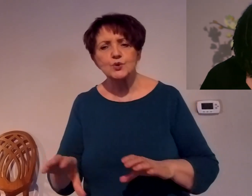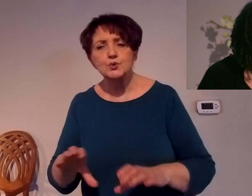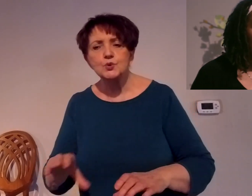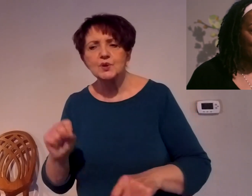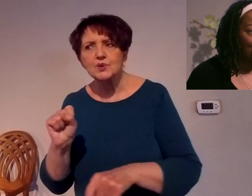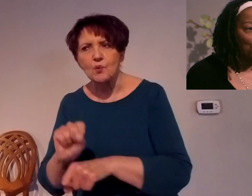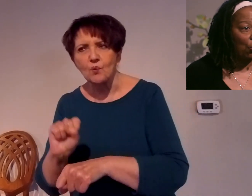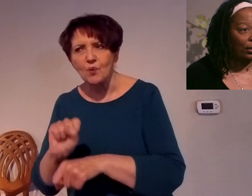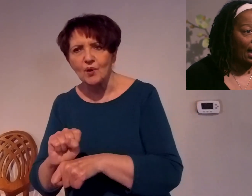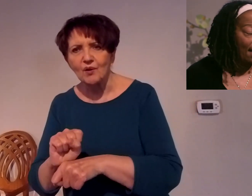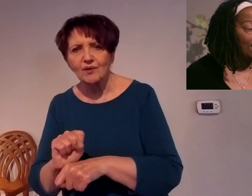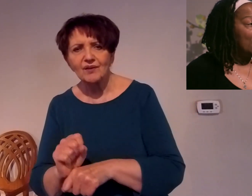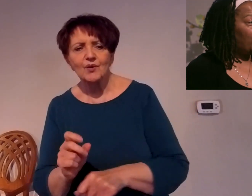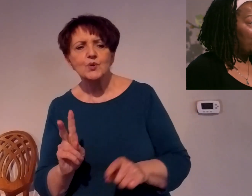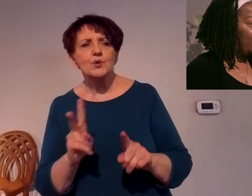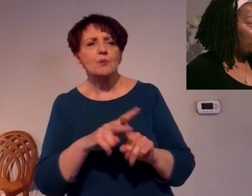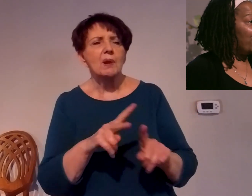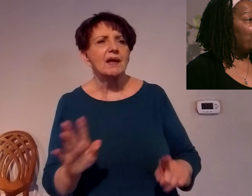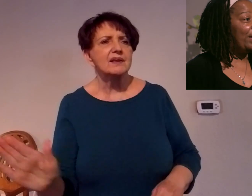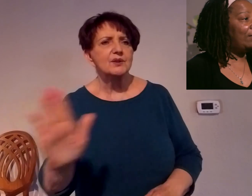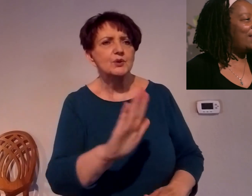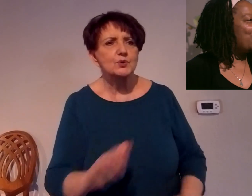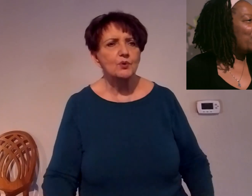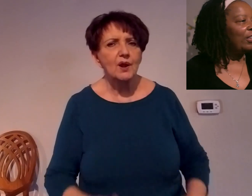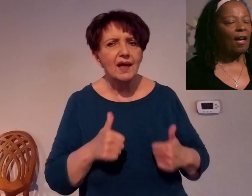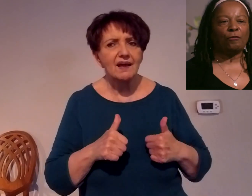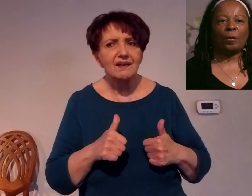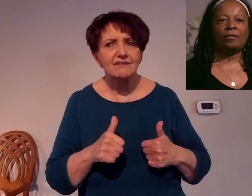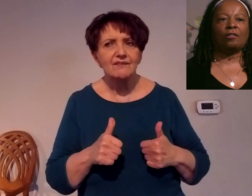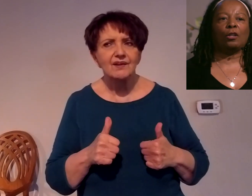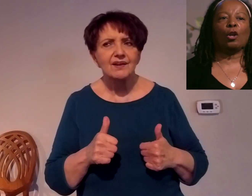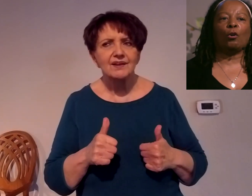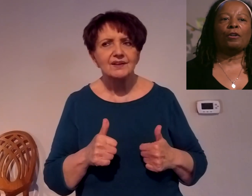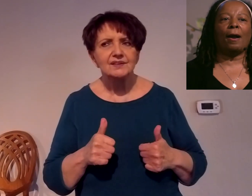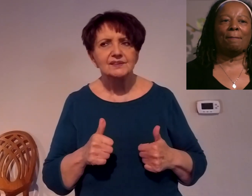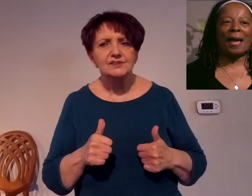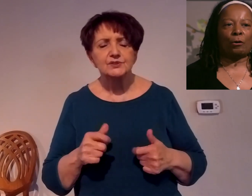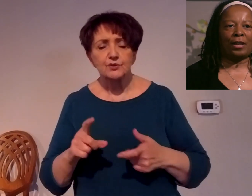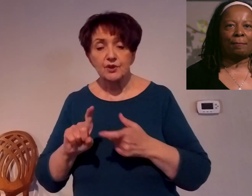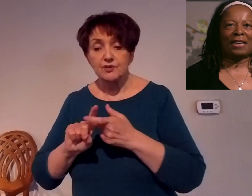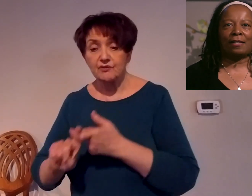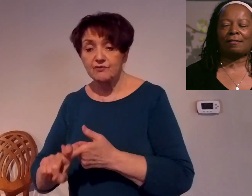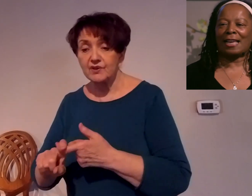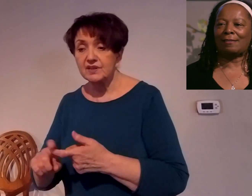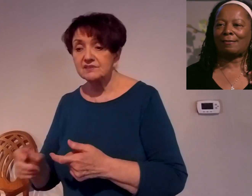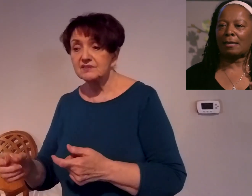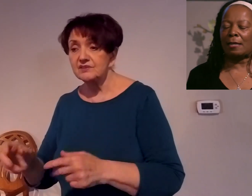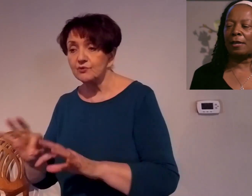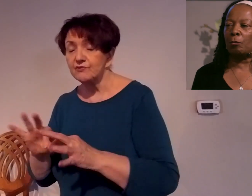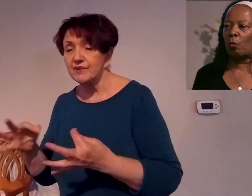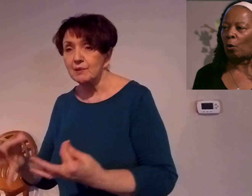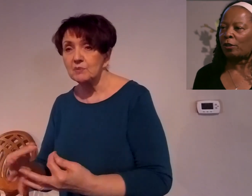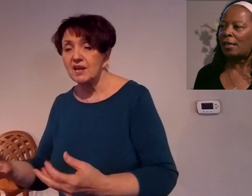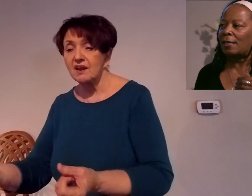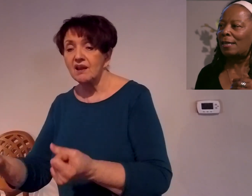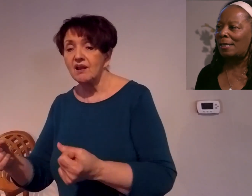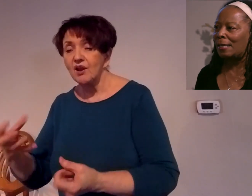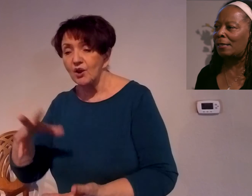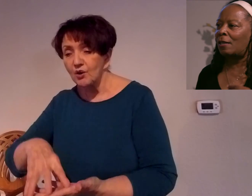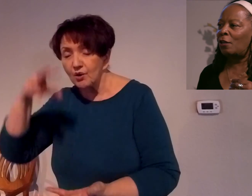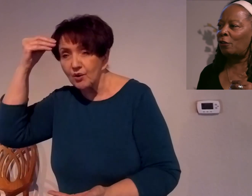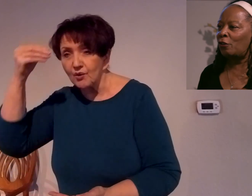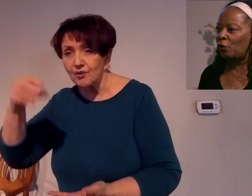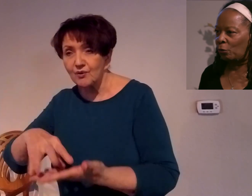you applying it in your life so that your friends and your loved ones learn about it because they see it